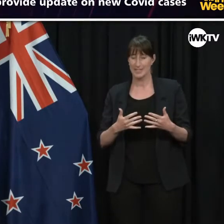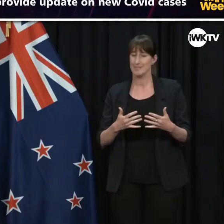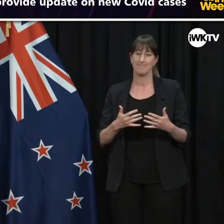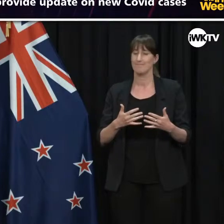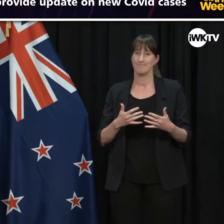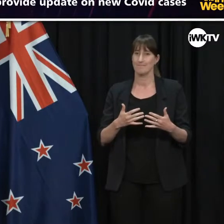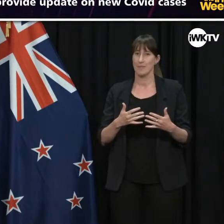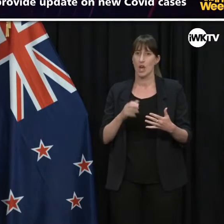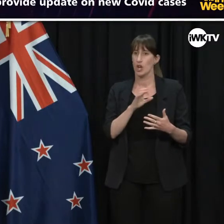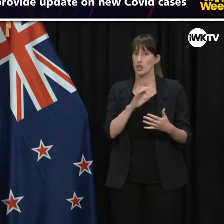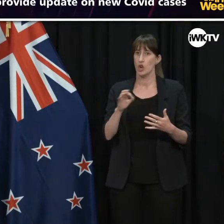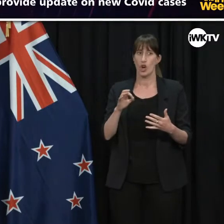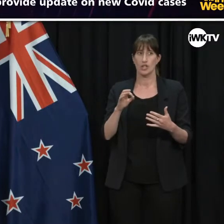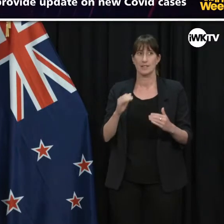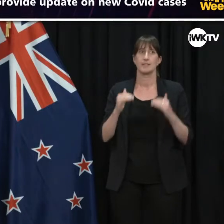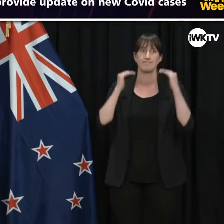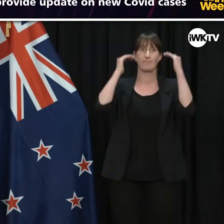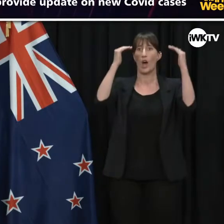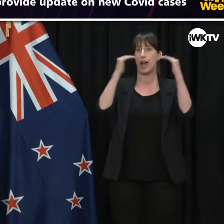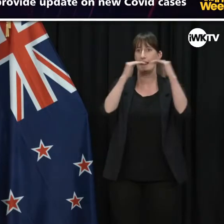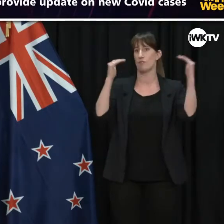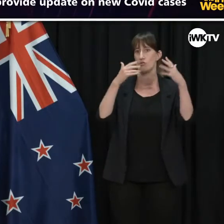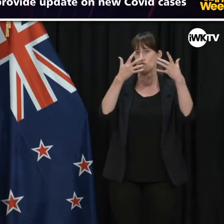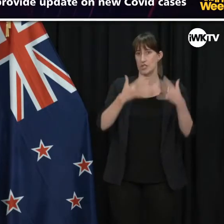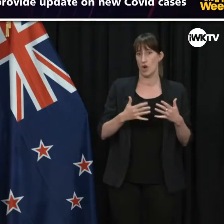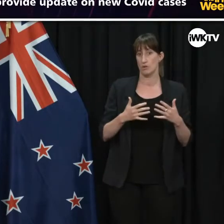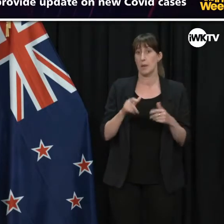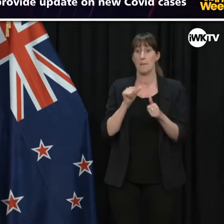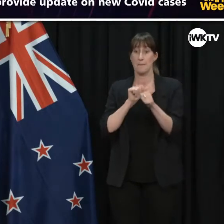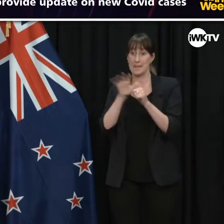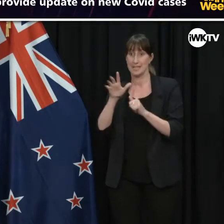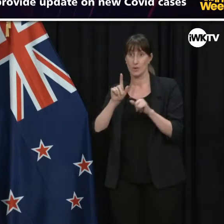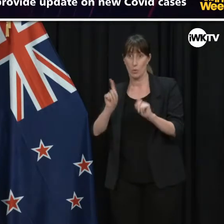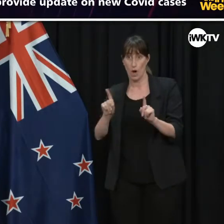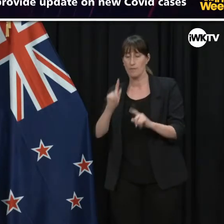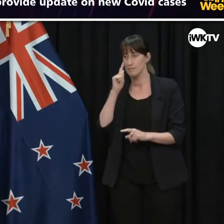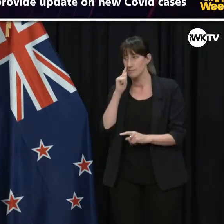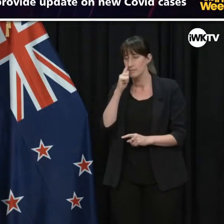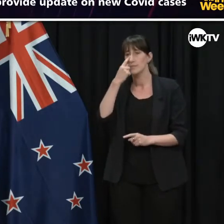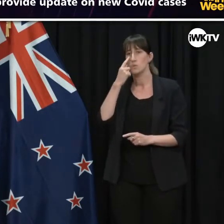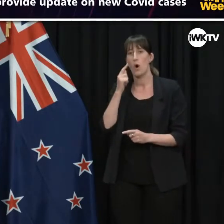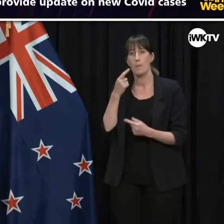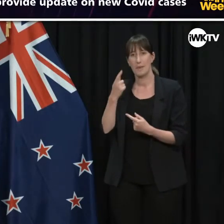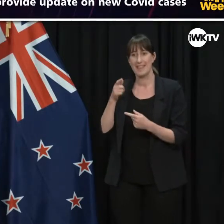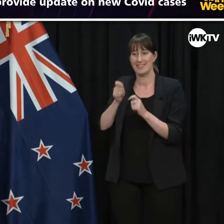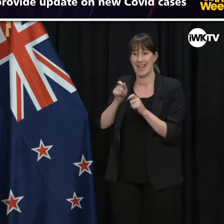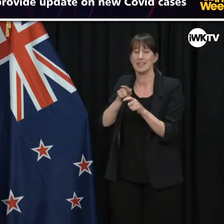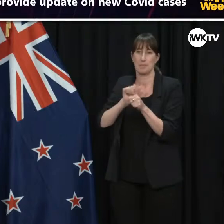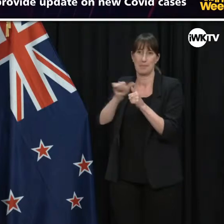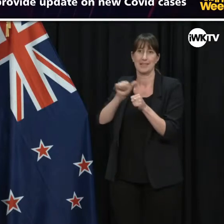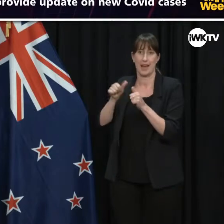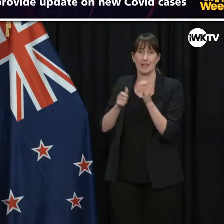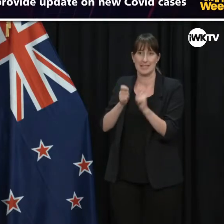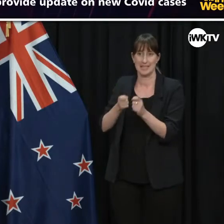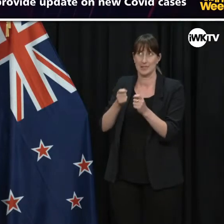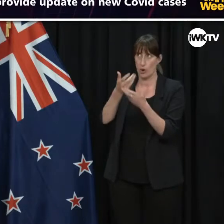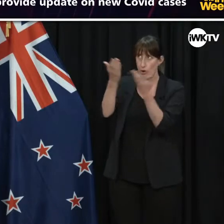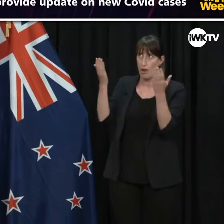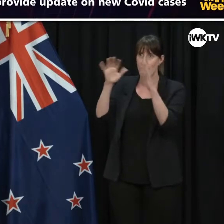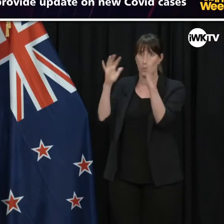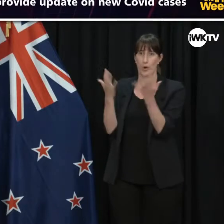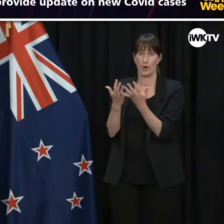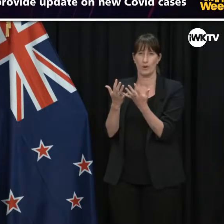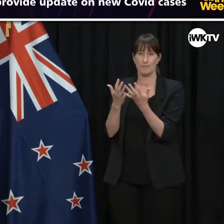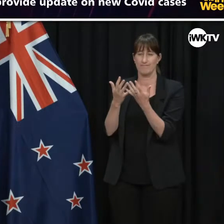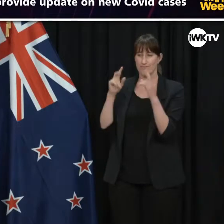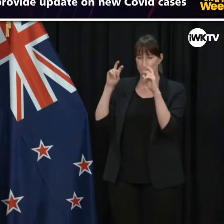world regarded as the gold standard test. So we have to consider carefully the impact on our workforces of